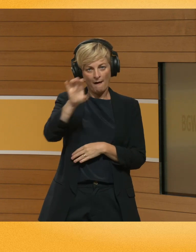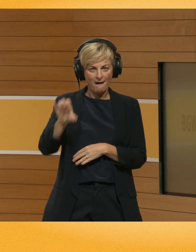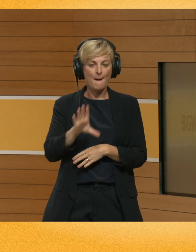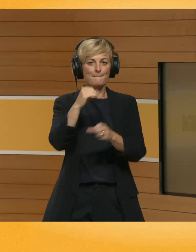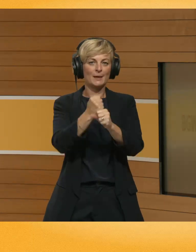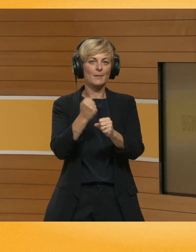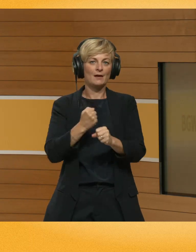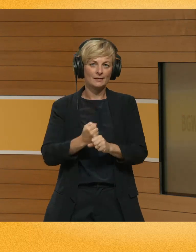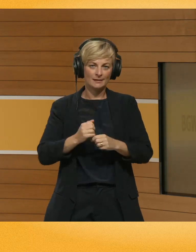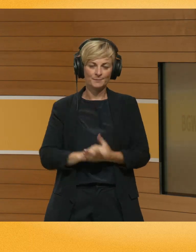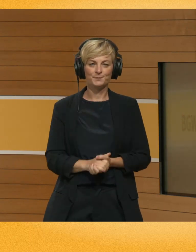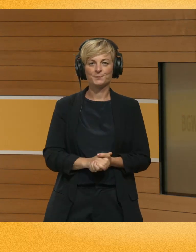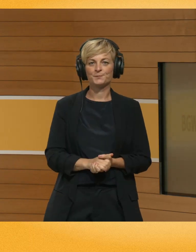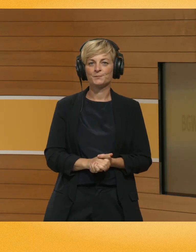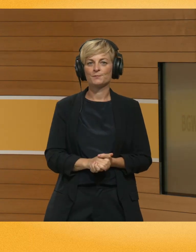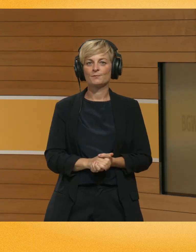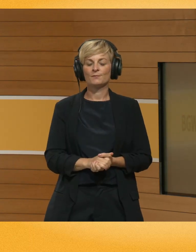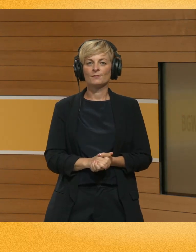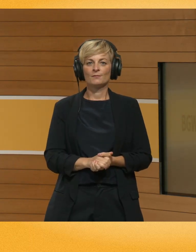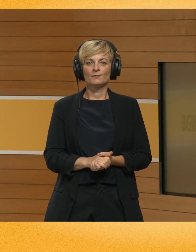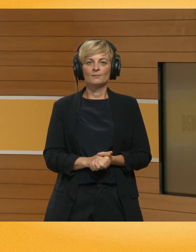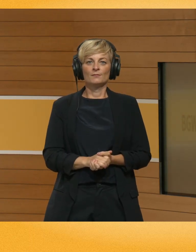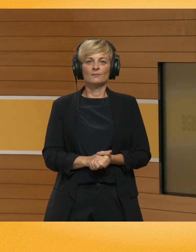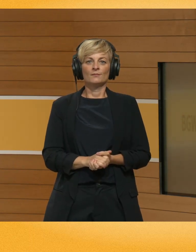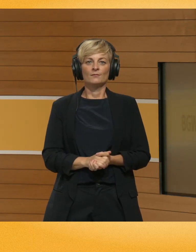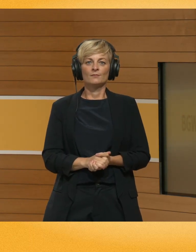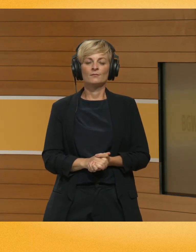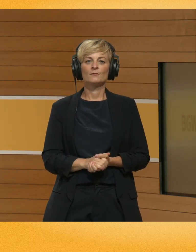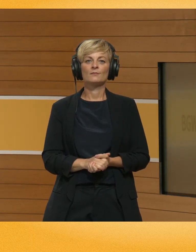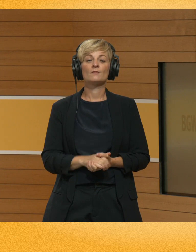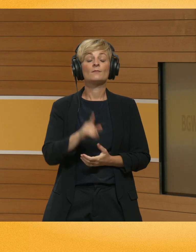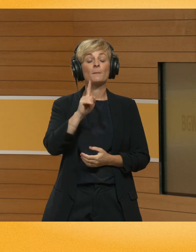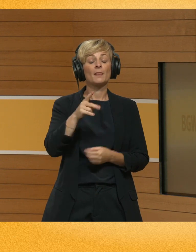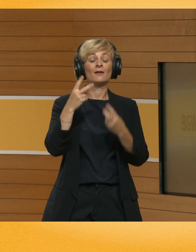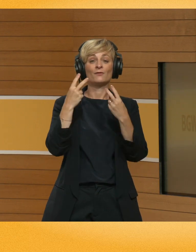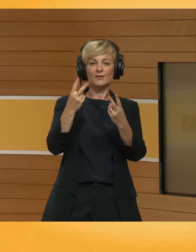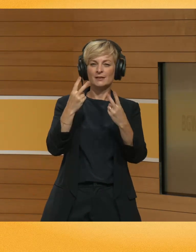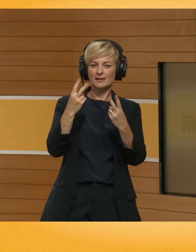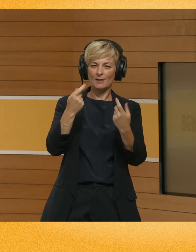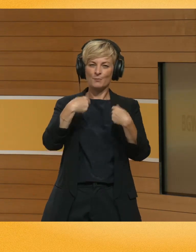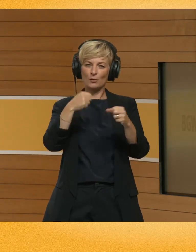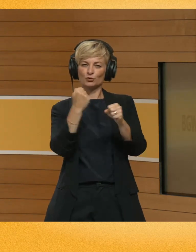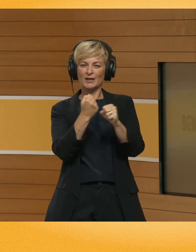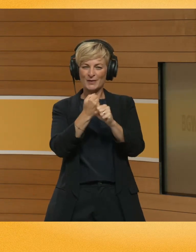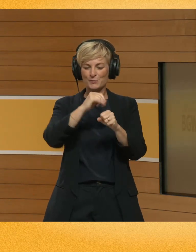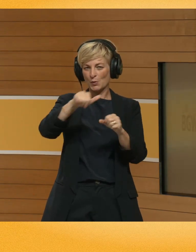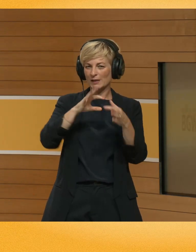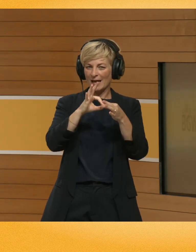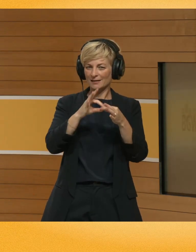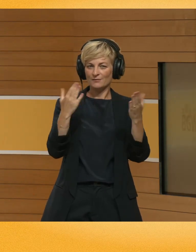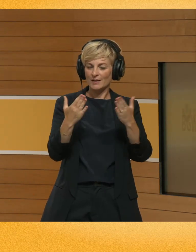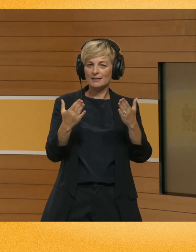is the twinning. I'm coming to this in a moment, but it actually means that each European hospital is working